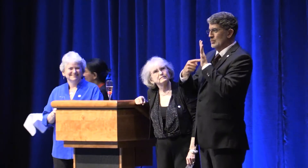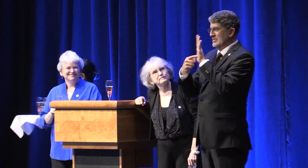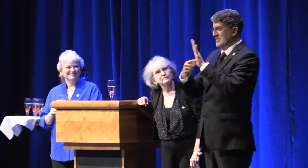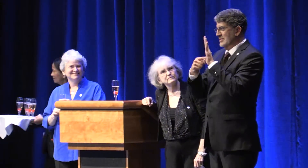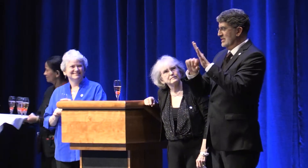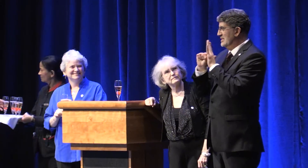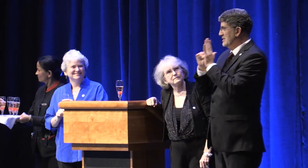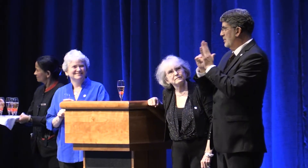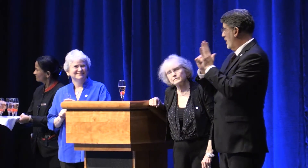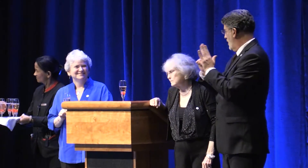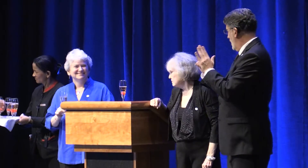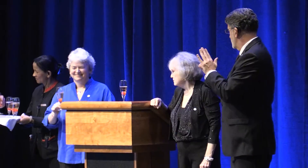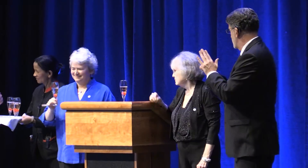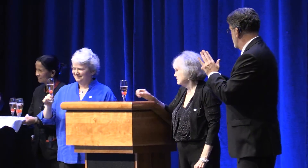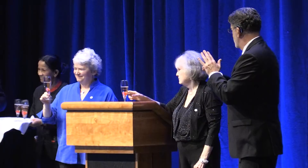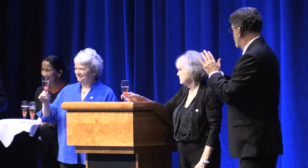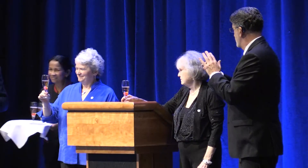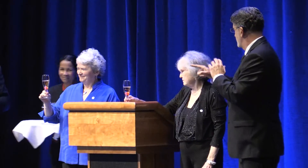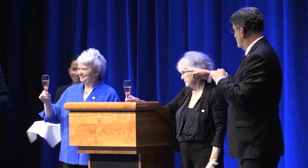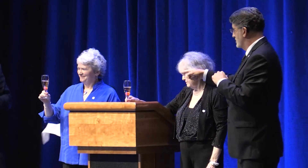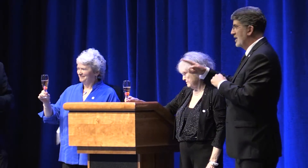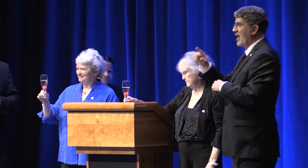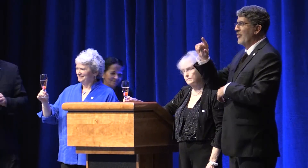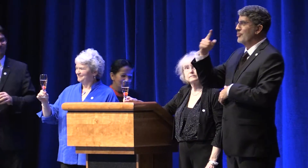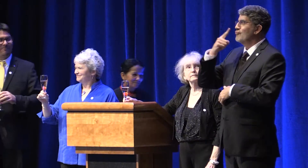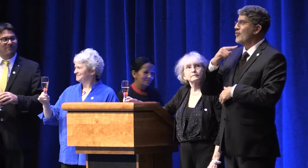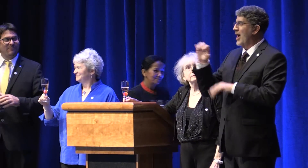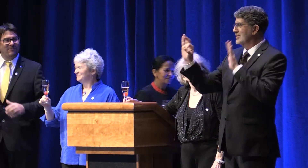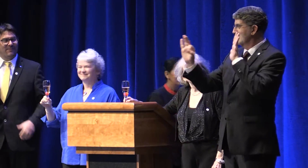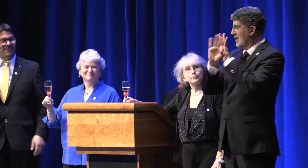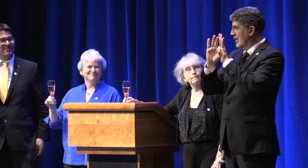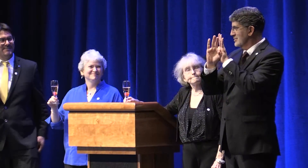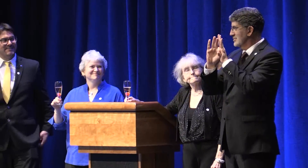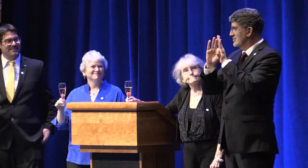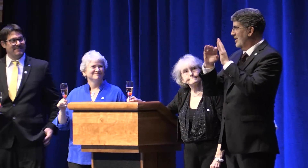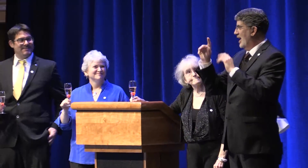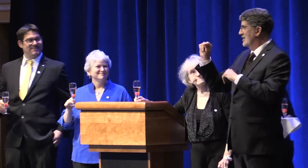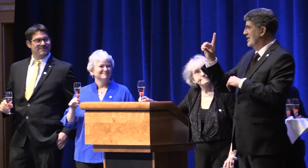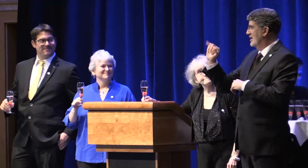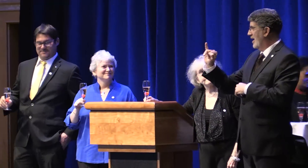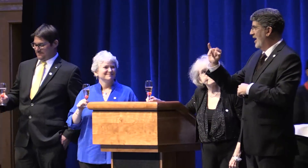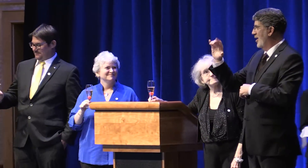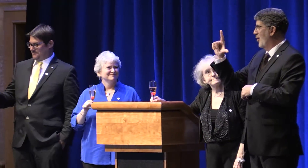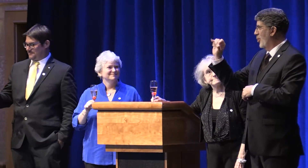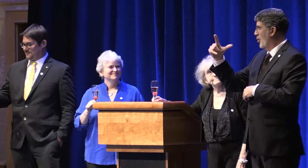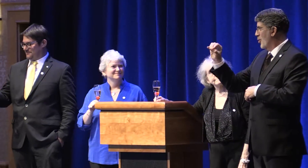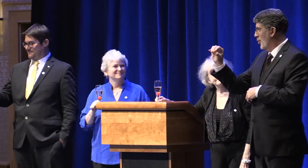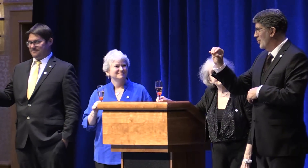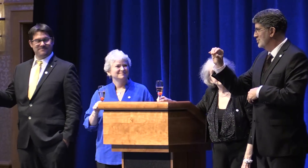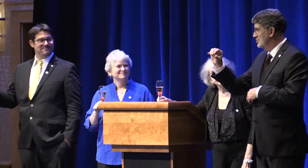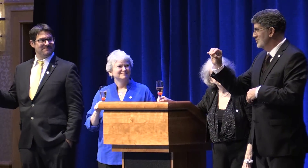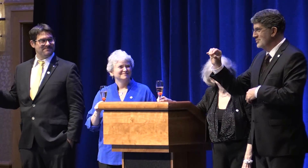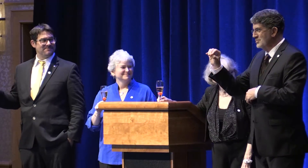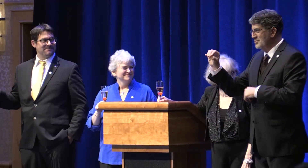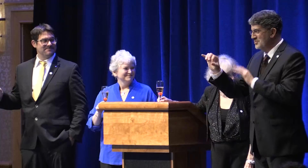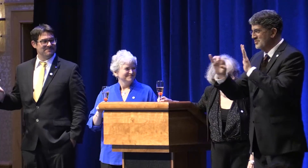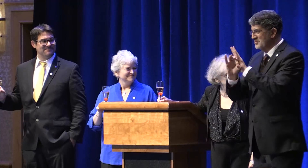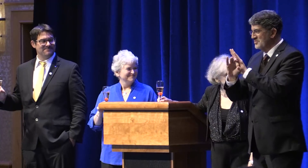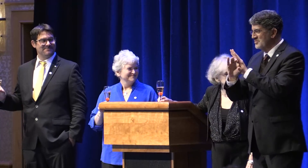each glass to symbolize the red dot on the TDI logo.